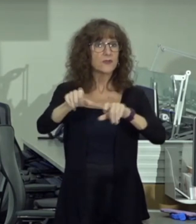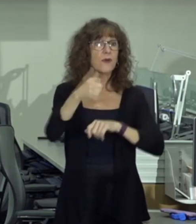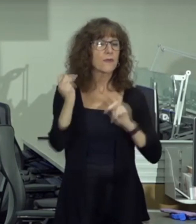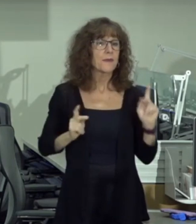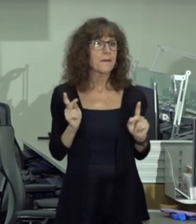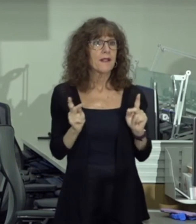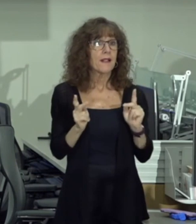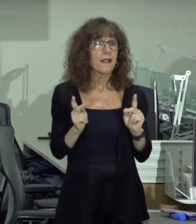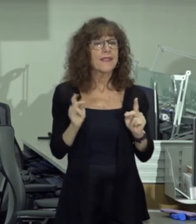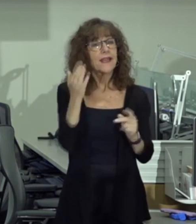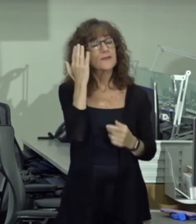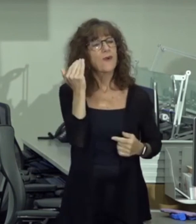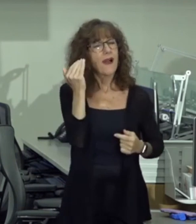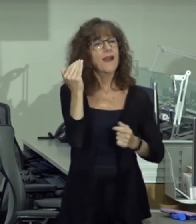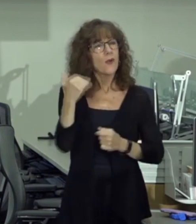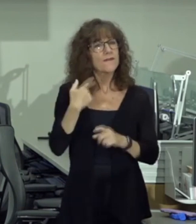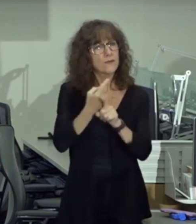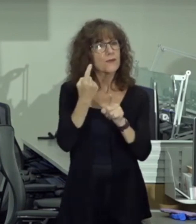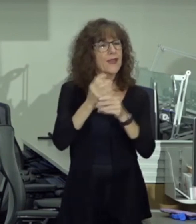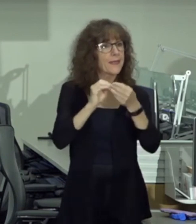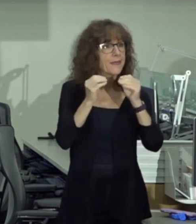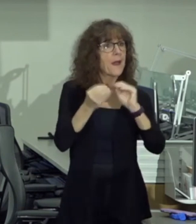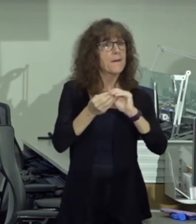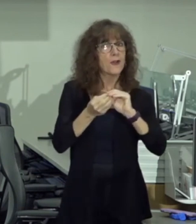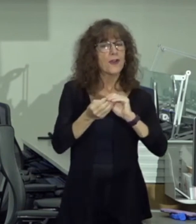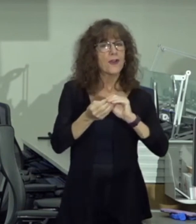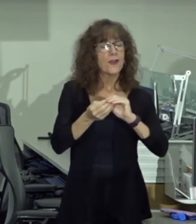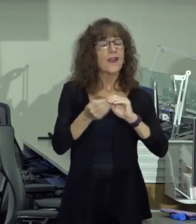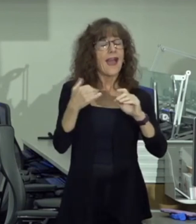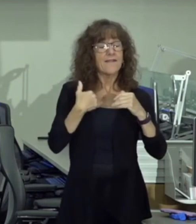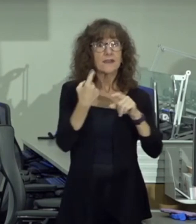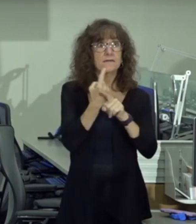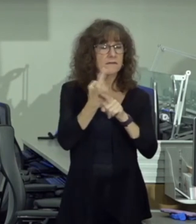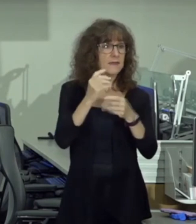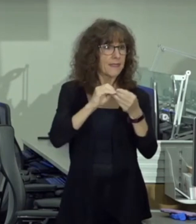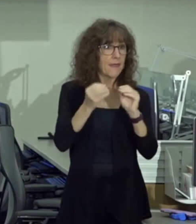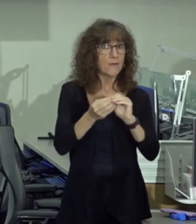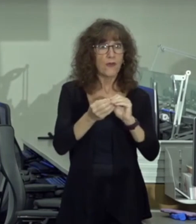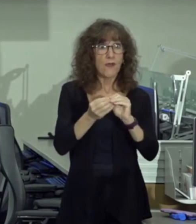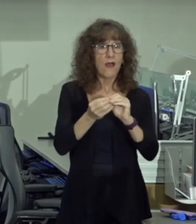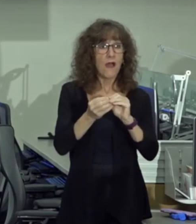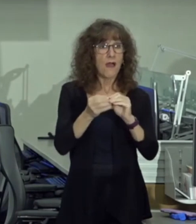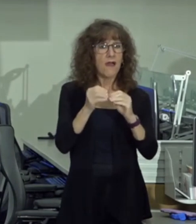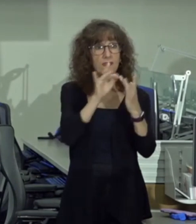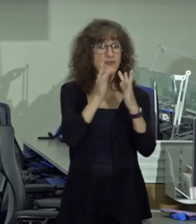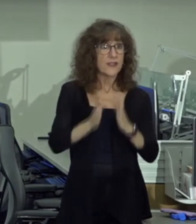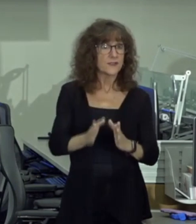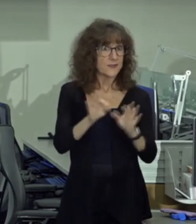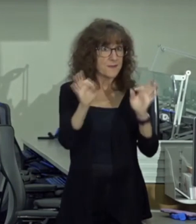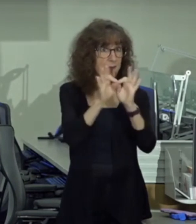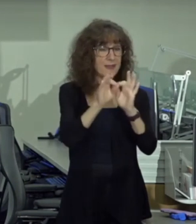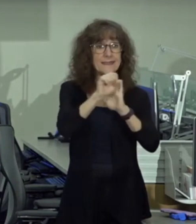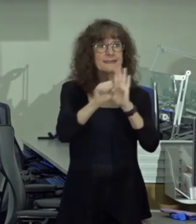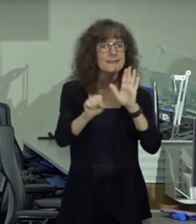others. That is why we're having appropriate numbers of contact traces. Having the appropriate numbers of contact traces is so important. The state